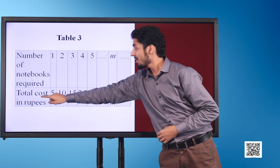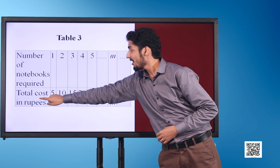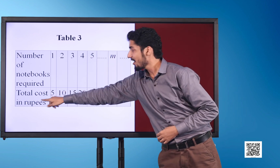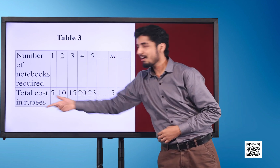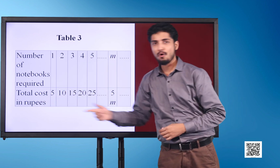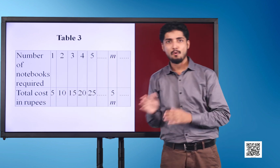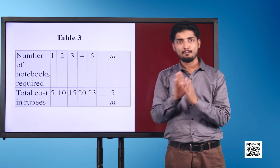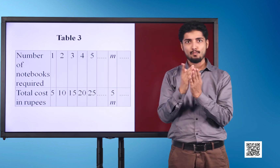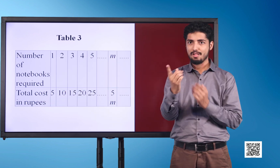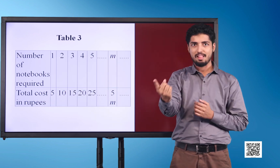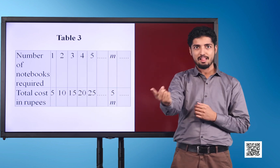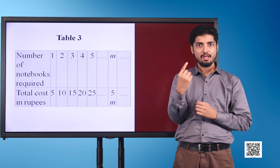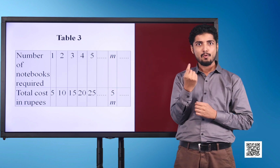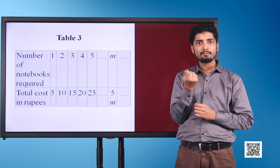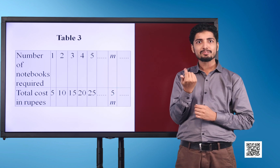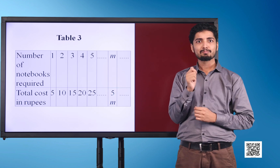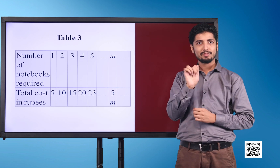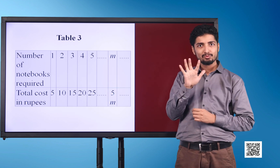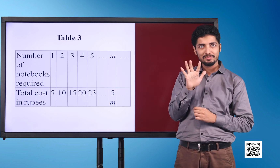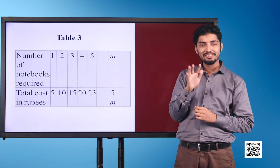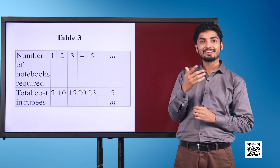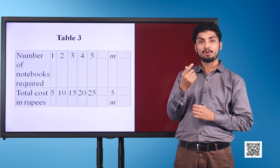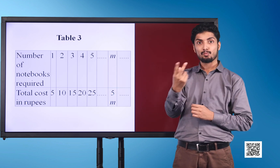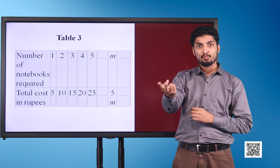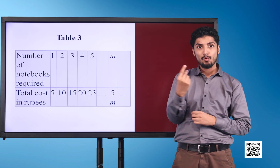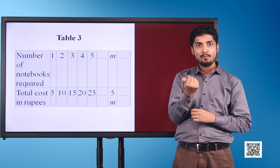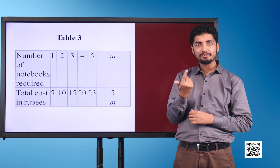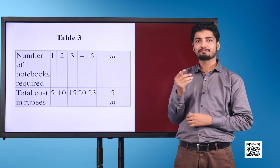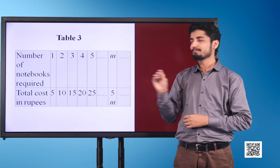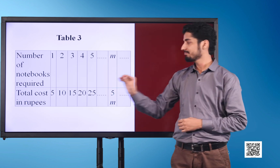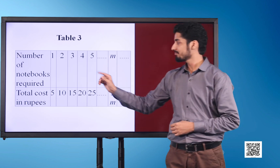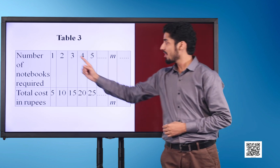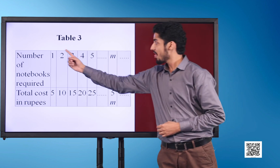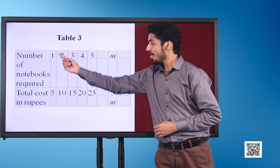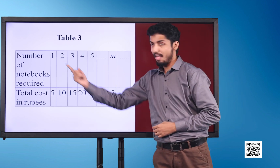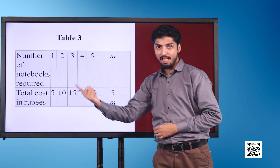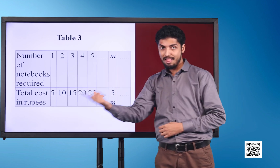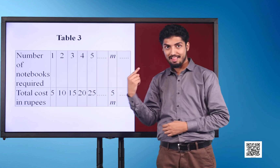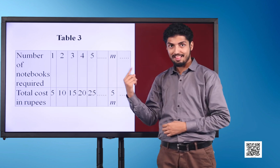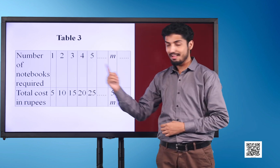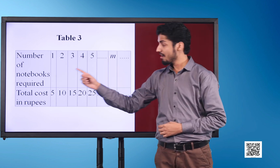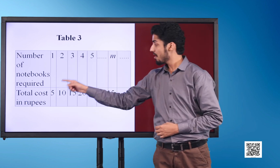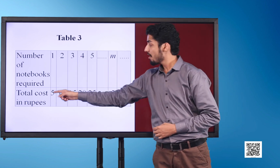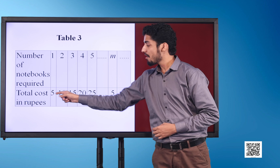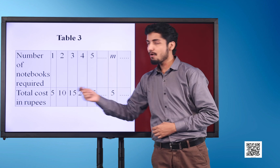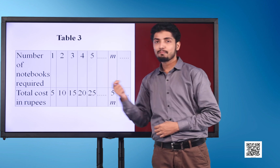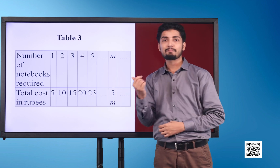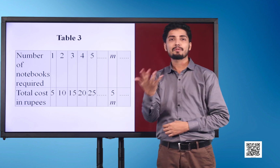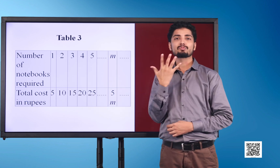Total cost in rupees. 1. 5, 2, 10, 3,